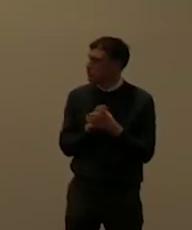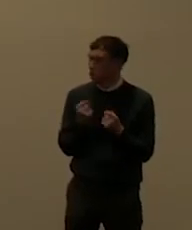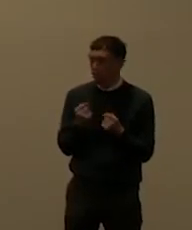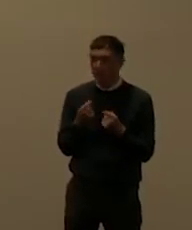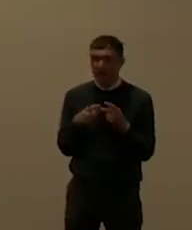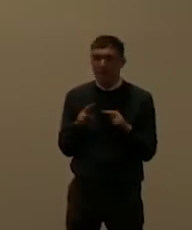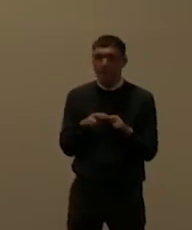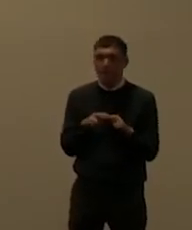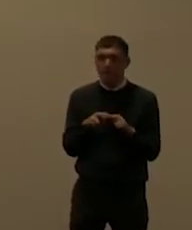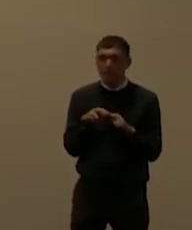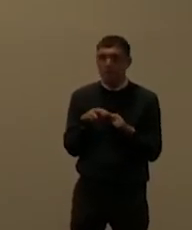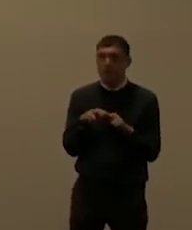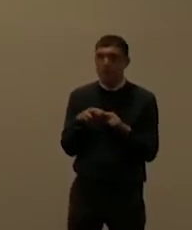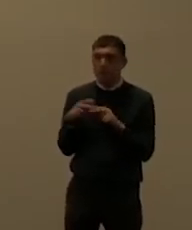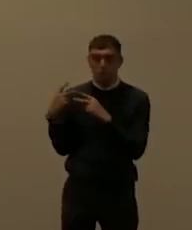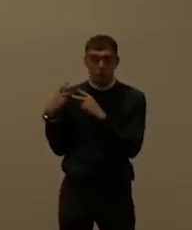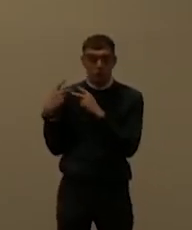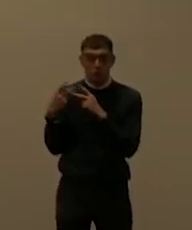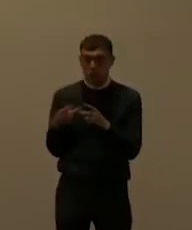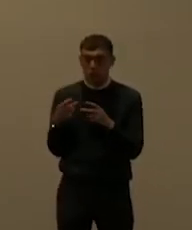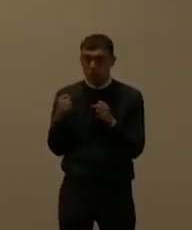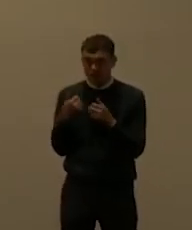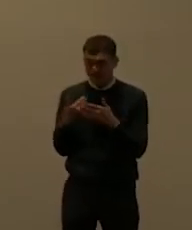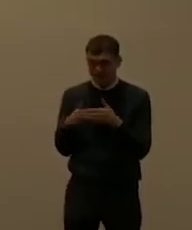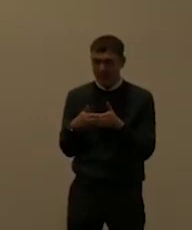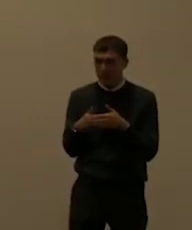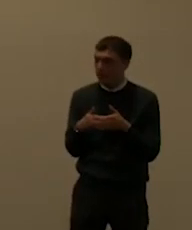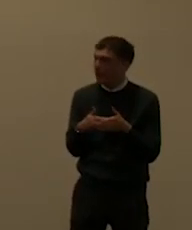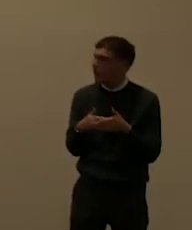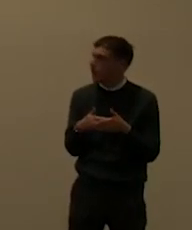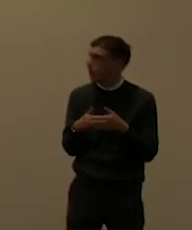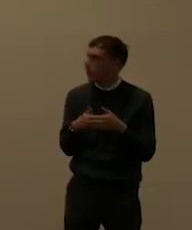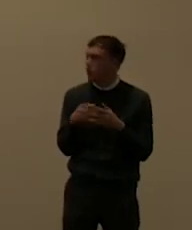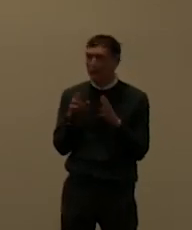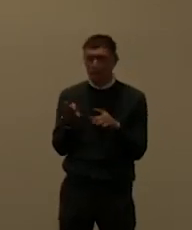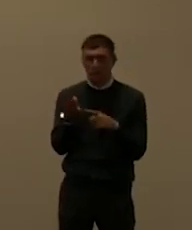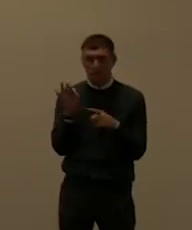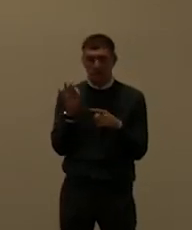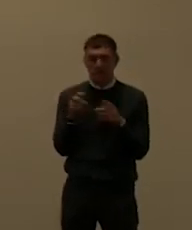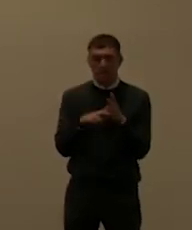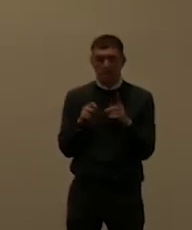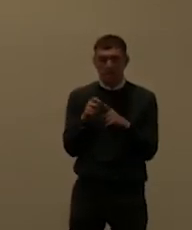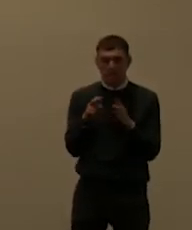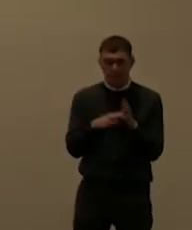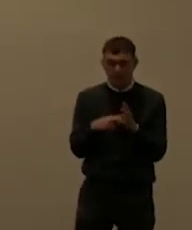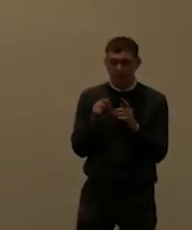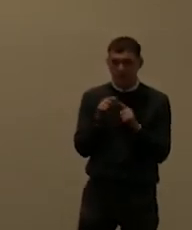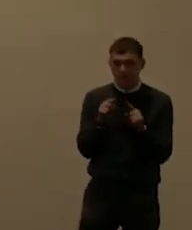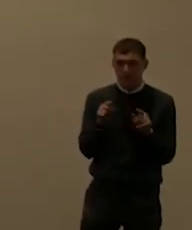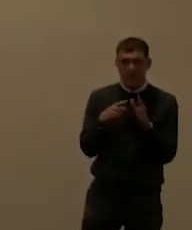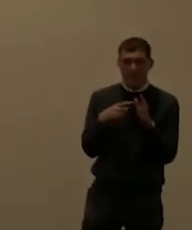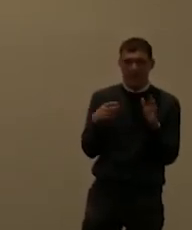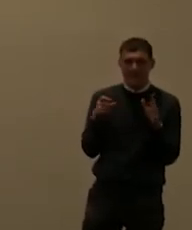this with a traditional VPN gateway, you have to choose the VPN gateway AC.